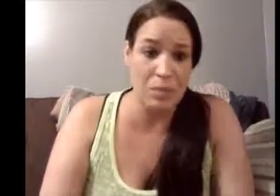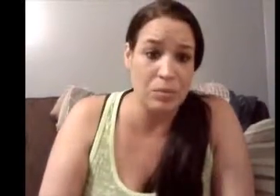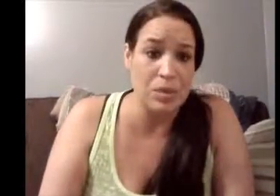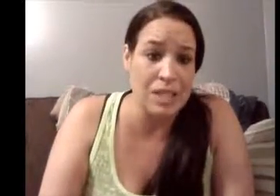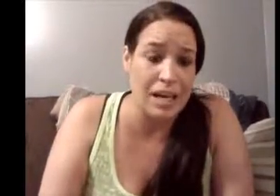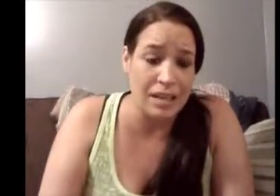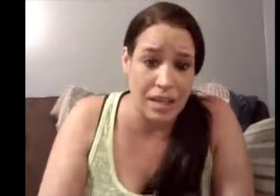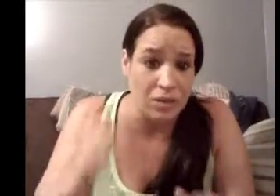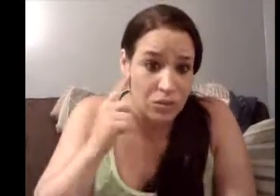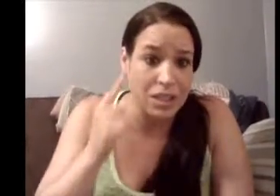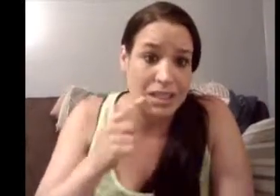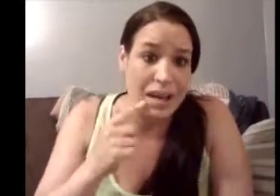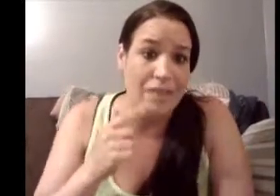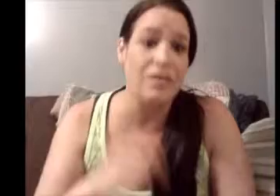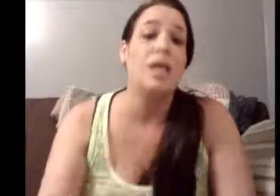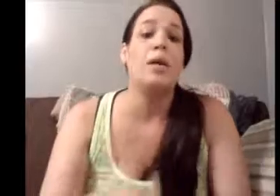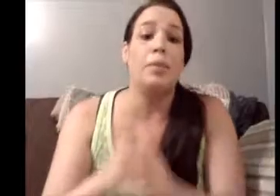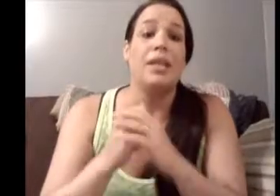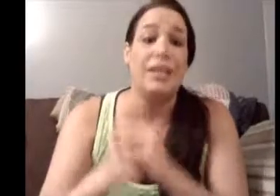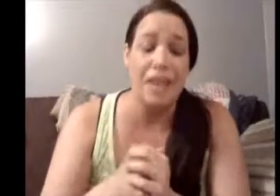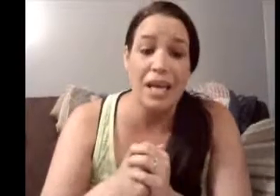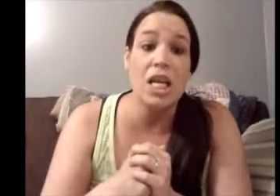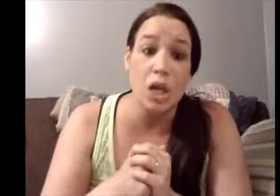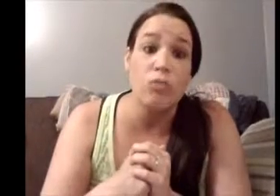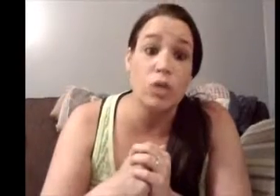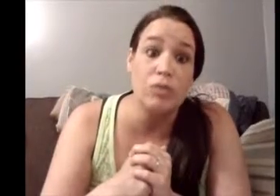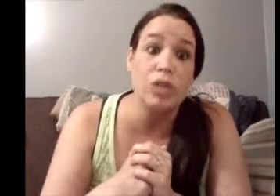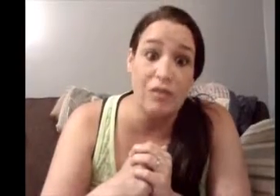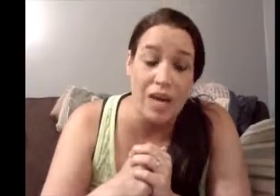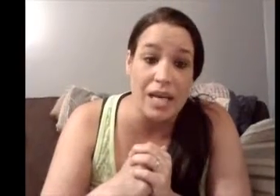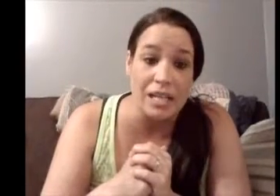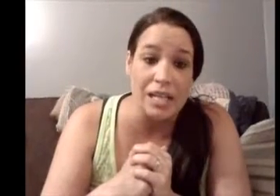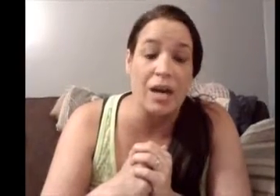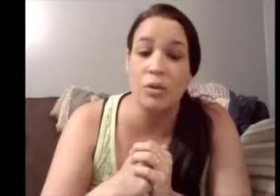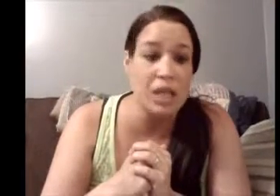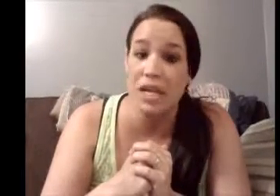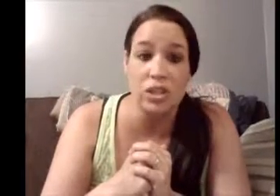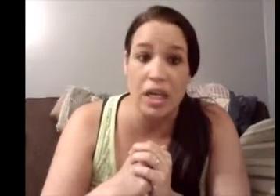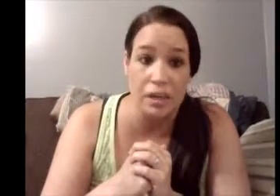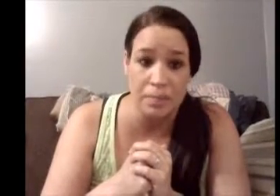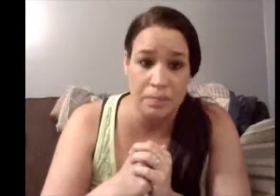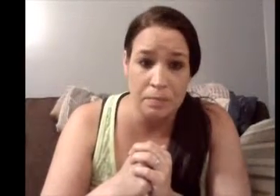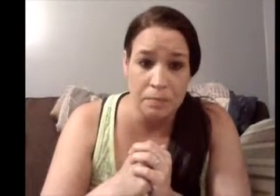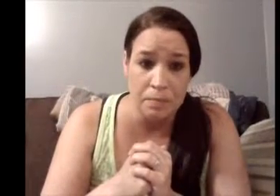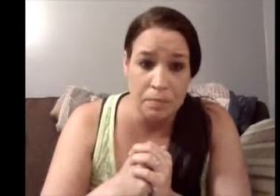people sign that are really deaf, but they go really, really fast. And I only catch like